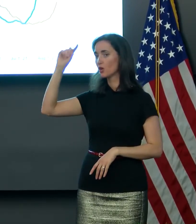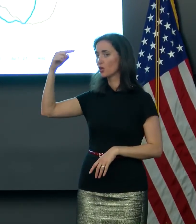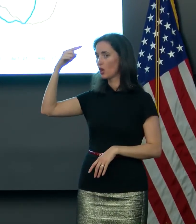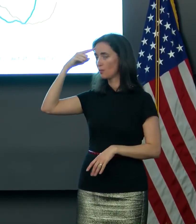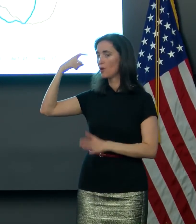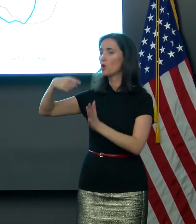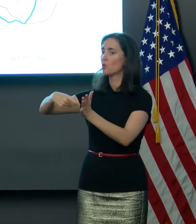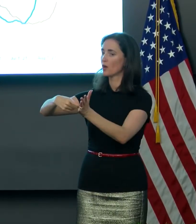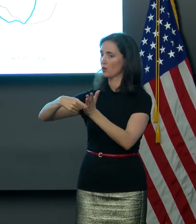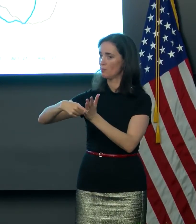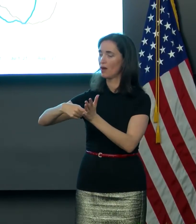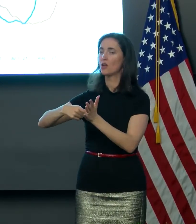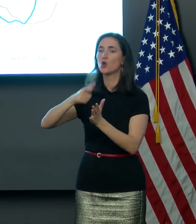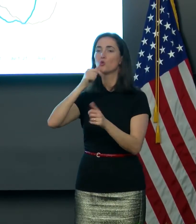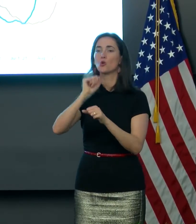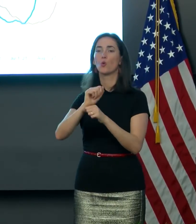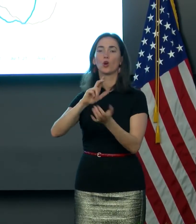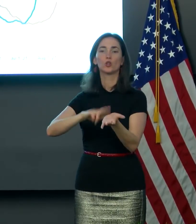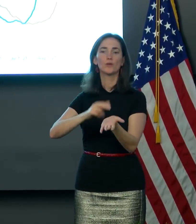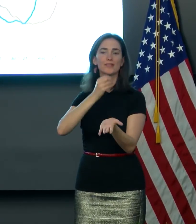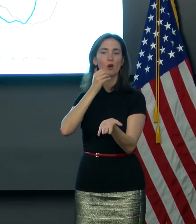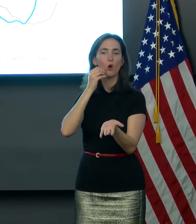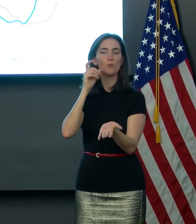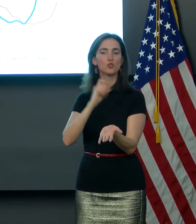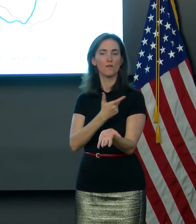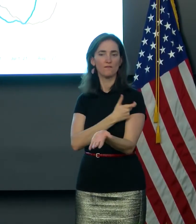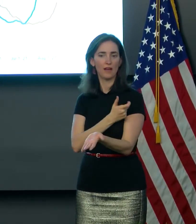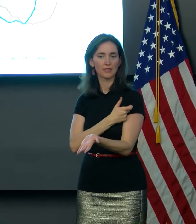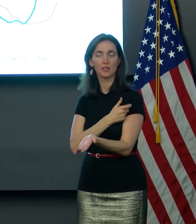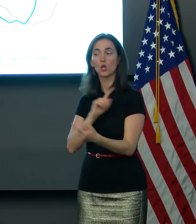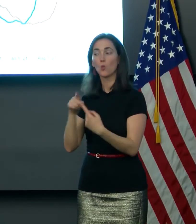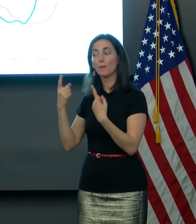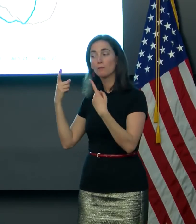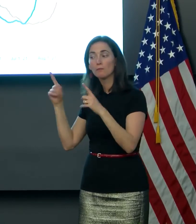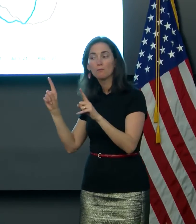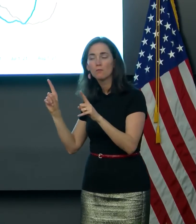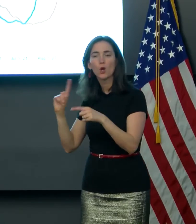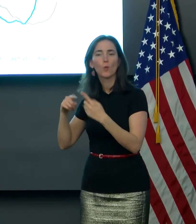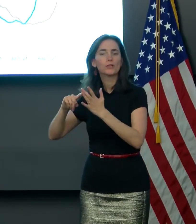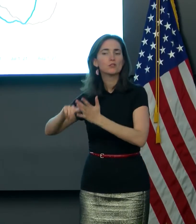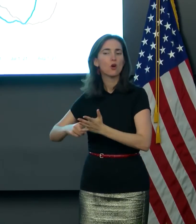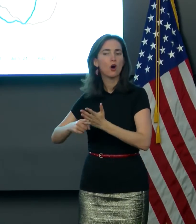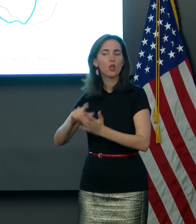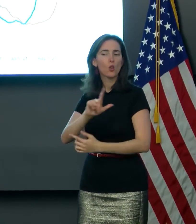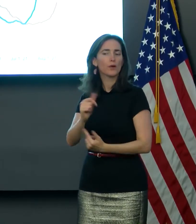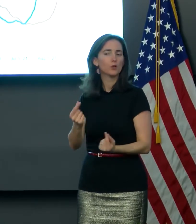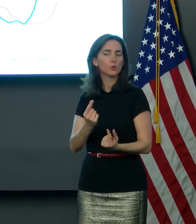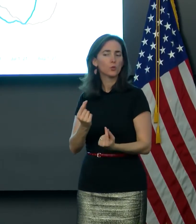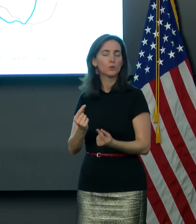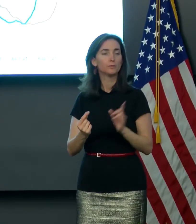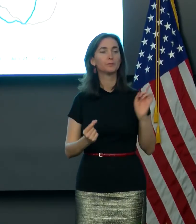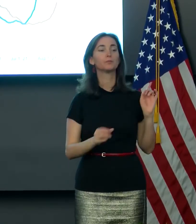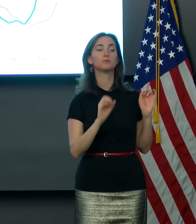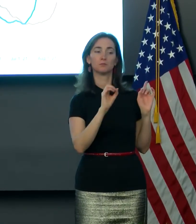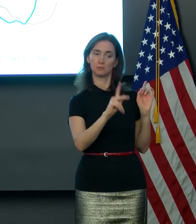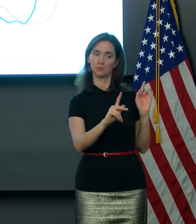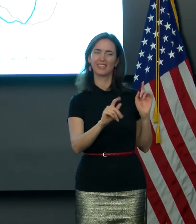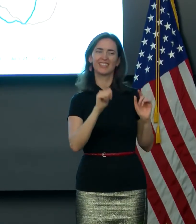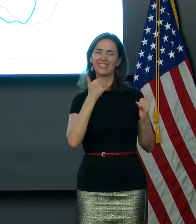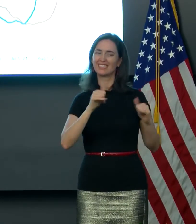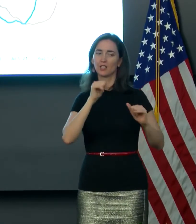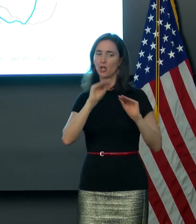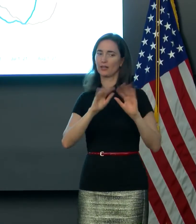When does that take effect? What does that look like for Louisiana? It's still unclear. So what has happened with that is President Biden